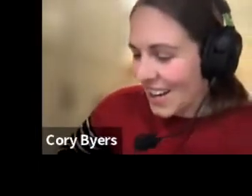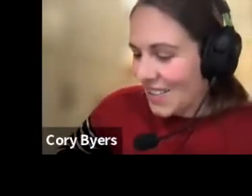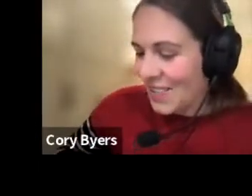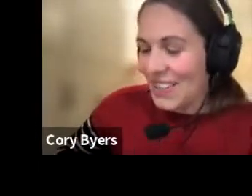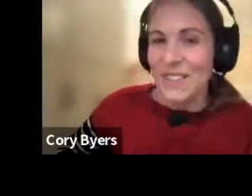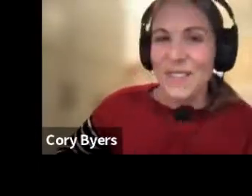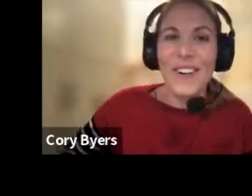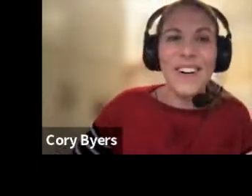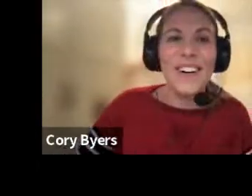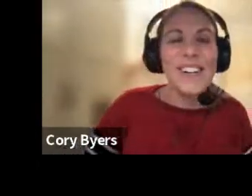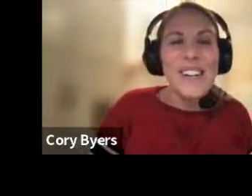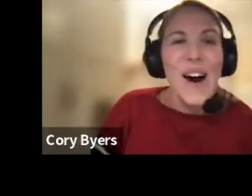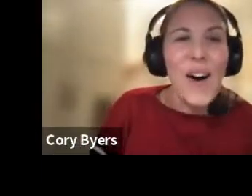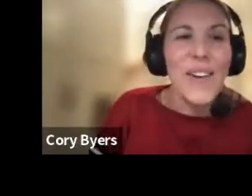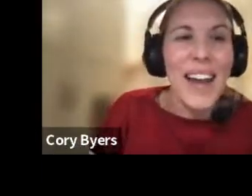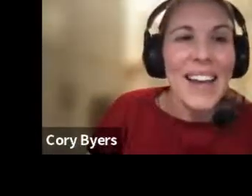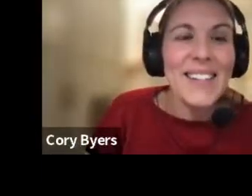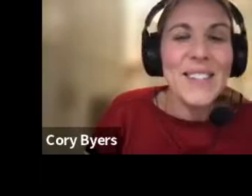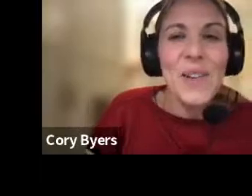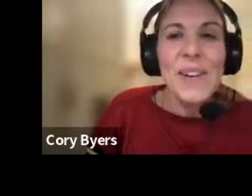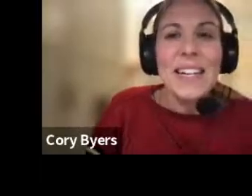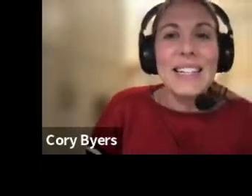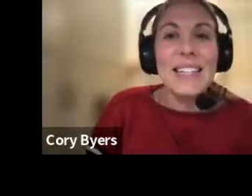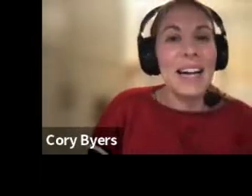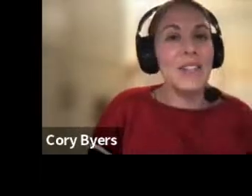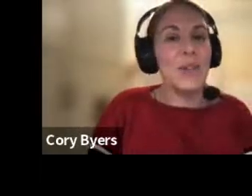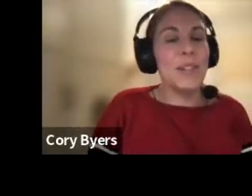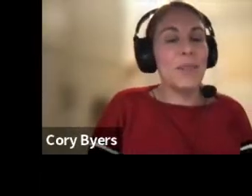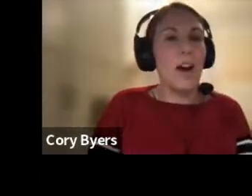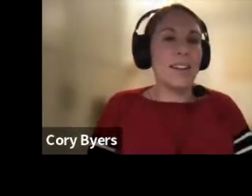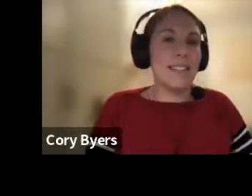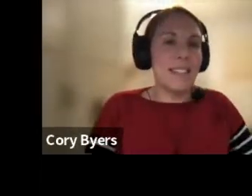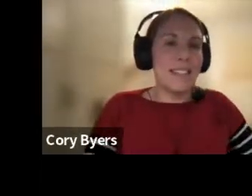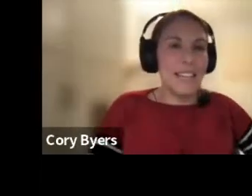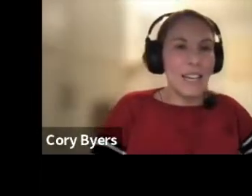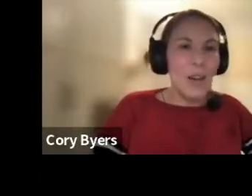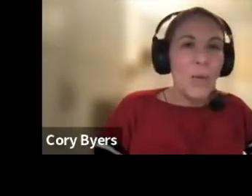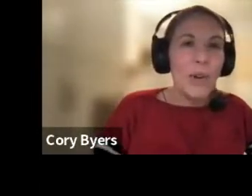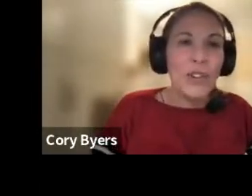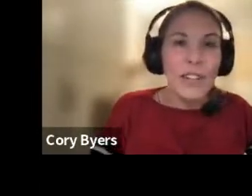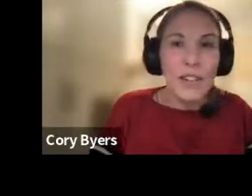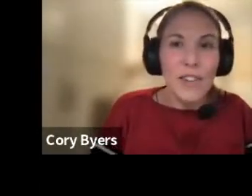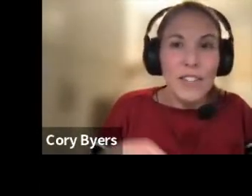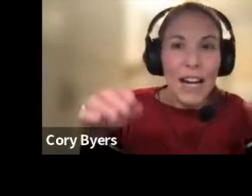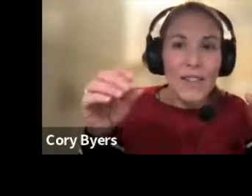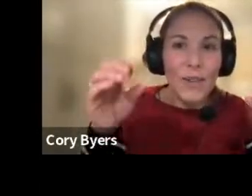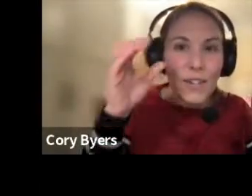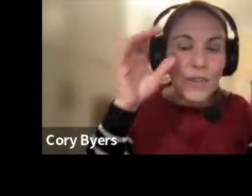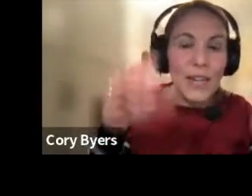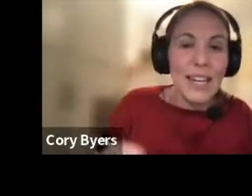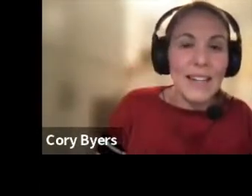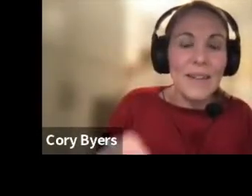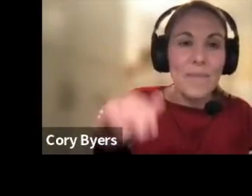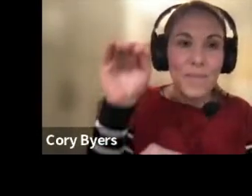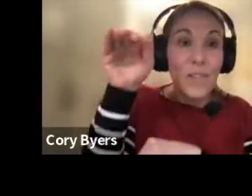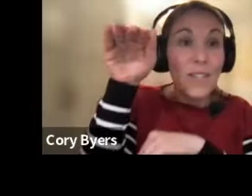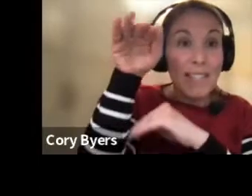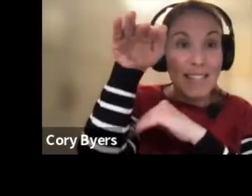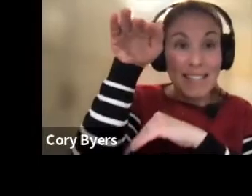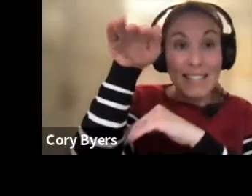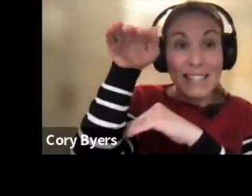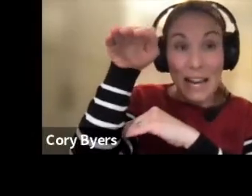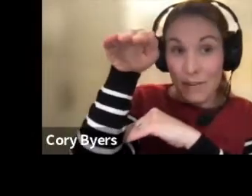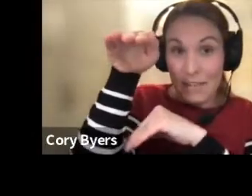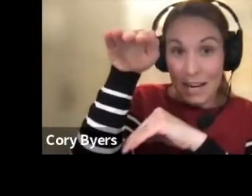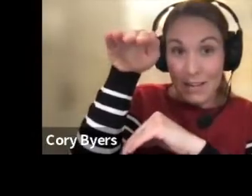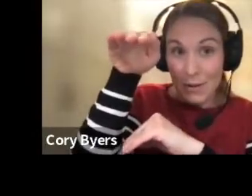Gotcha. Wonderful. Okay, so dinosaurs and rocks. Let's see. When you're looking for dinosaurs, you can, this